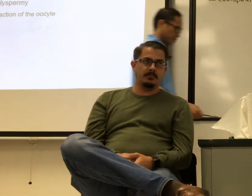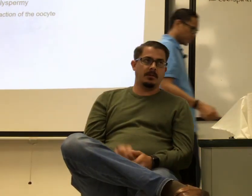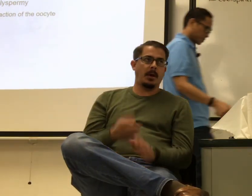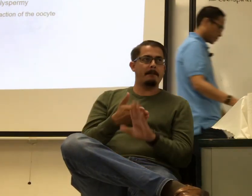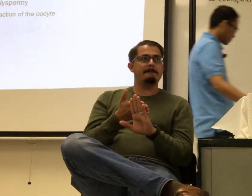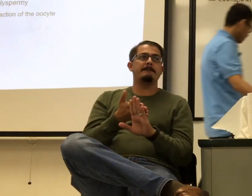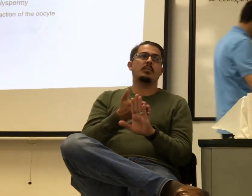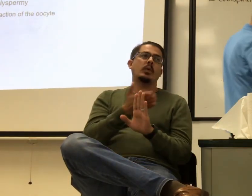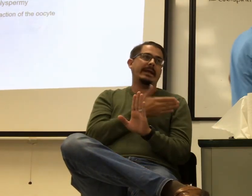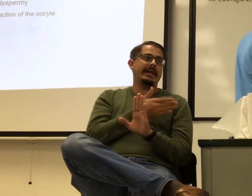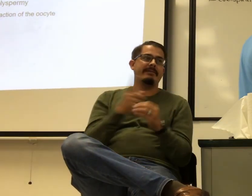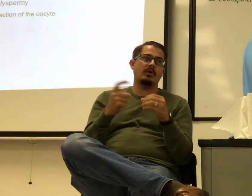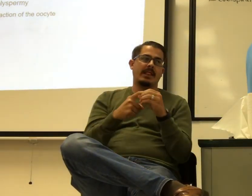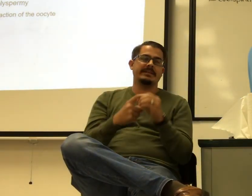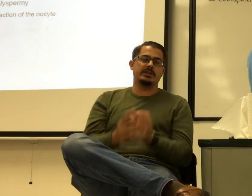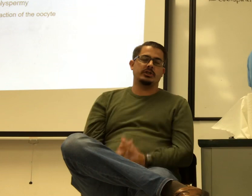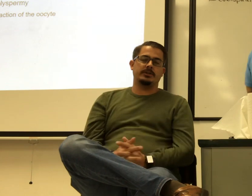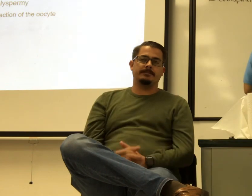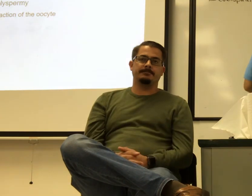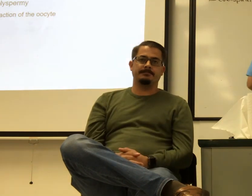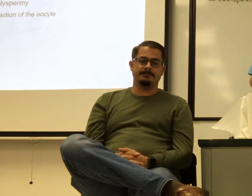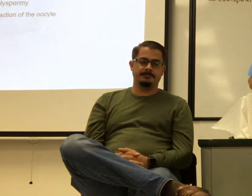Pre-fertilization events.